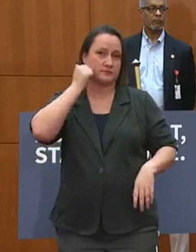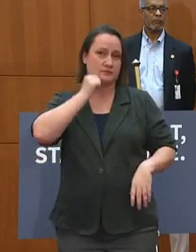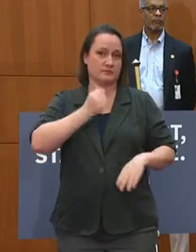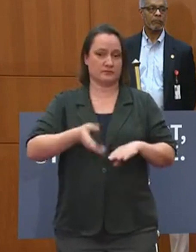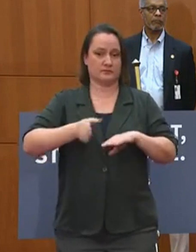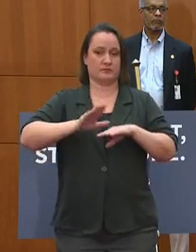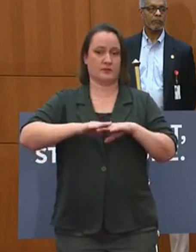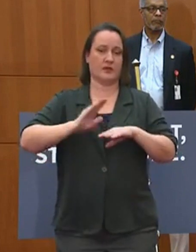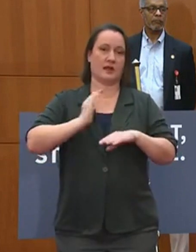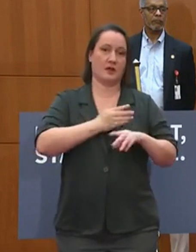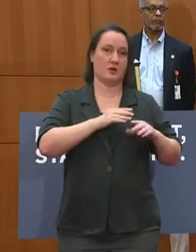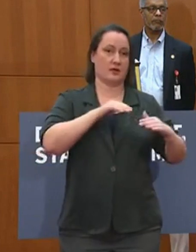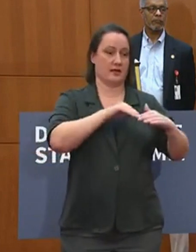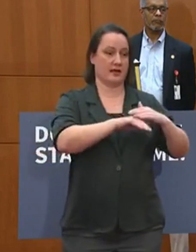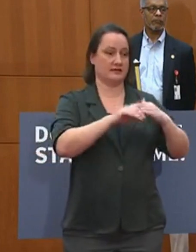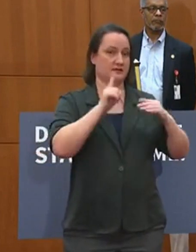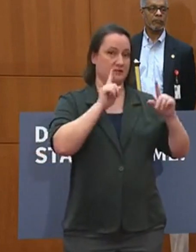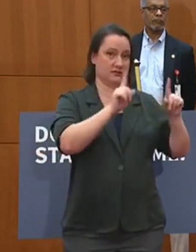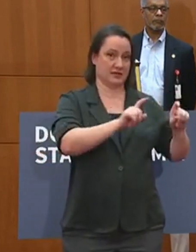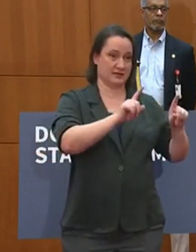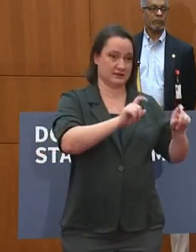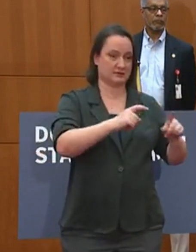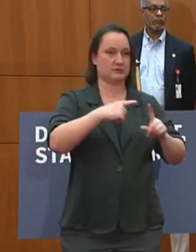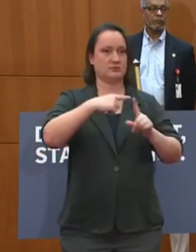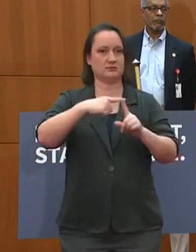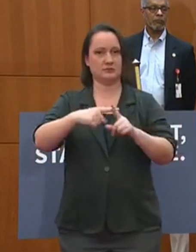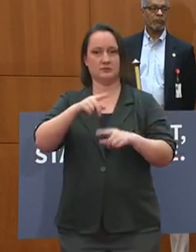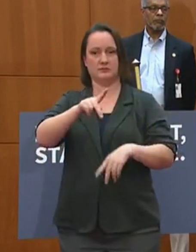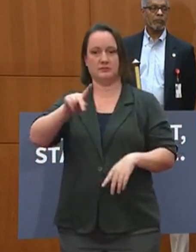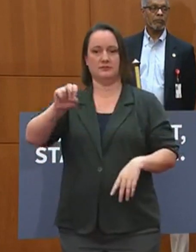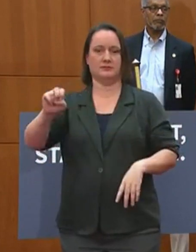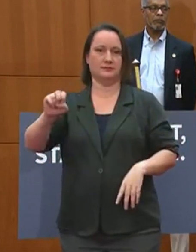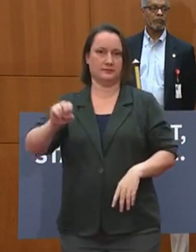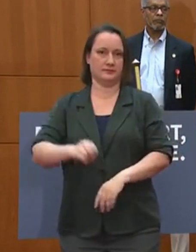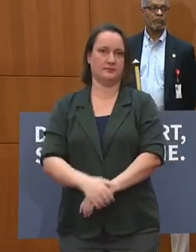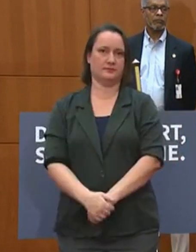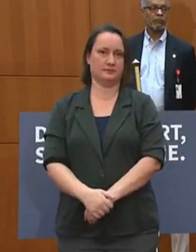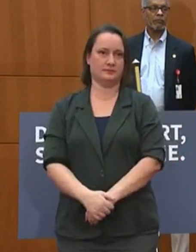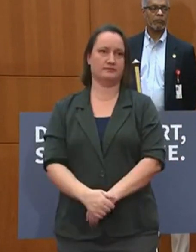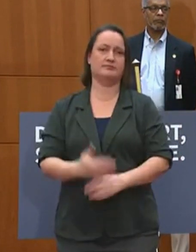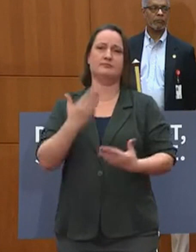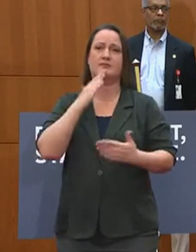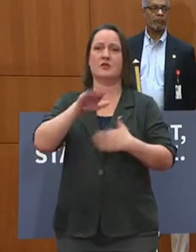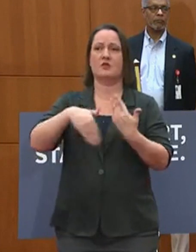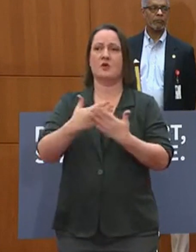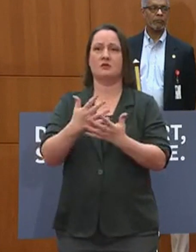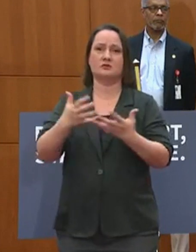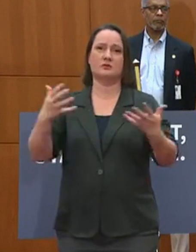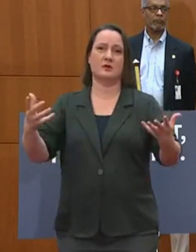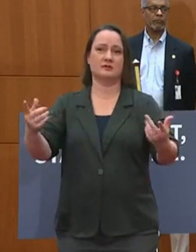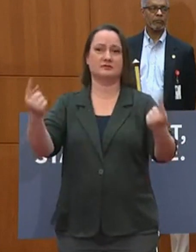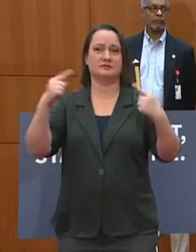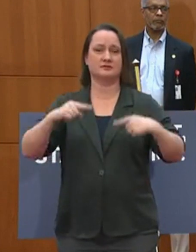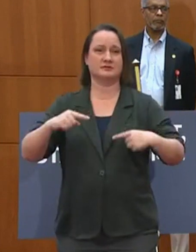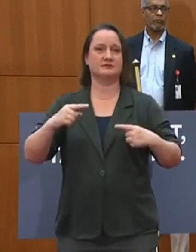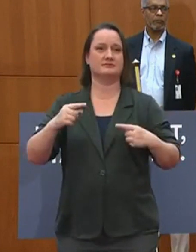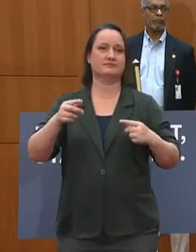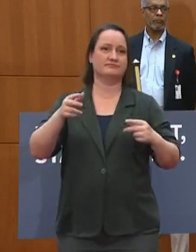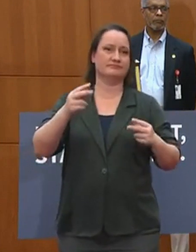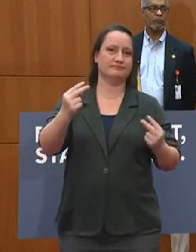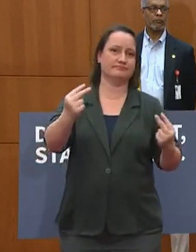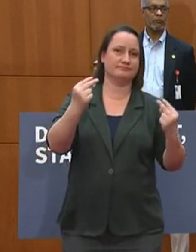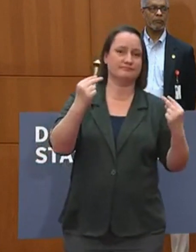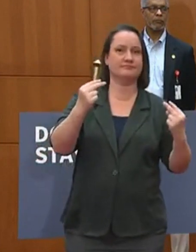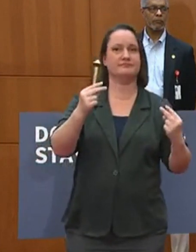both our access to testing as well as the PPE. Thank you all so much for being here today, and